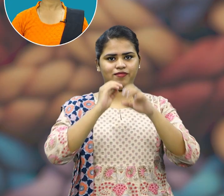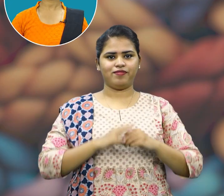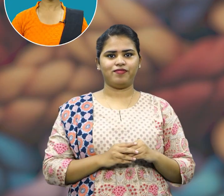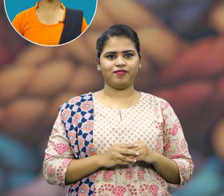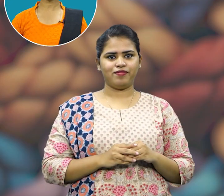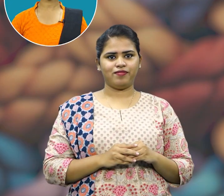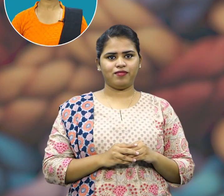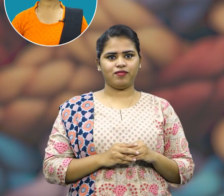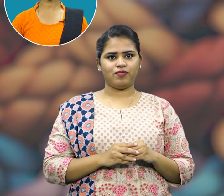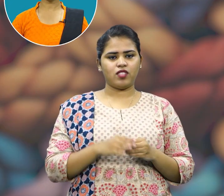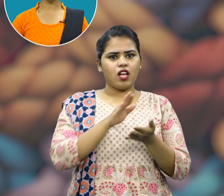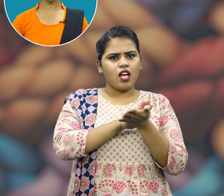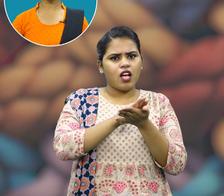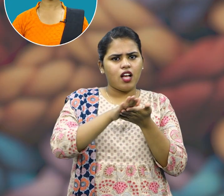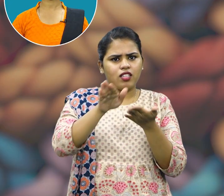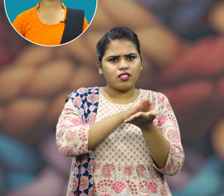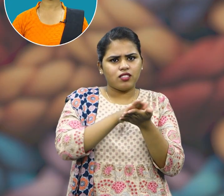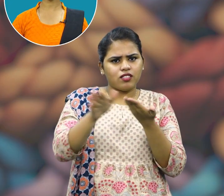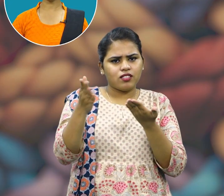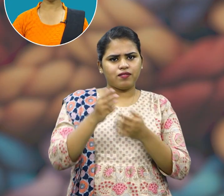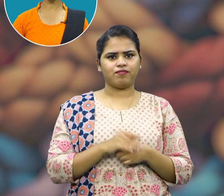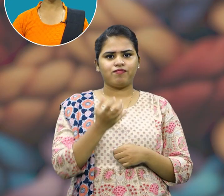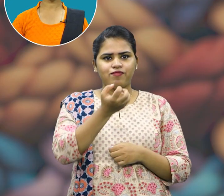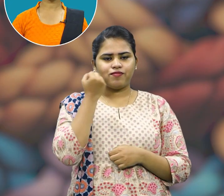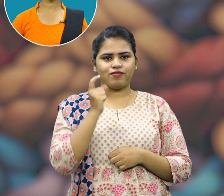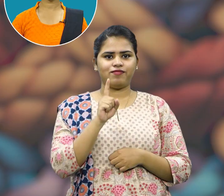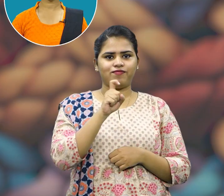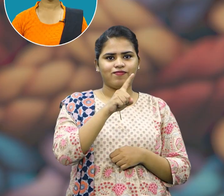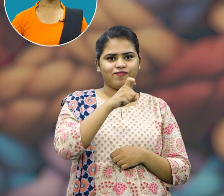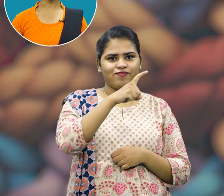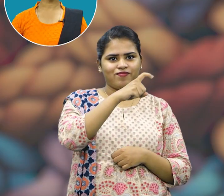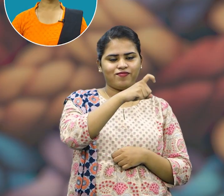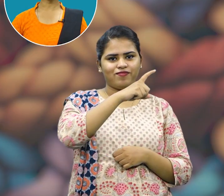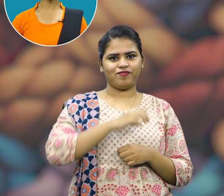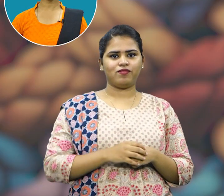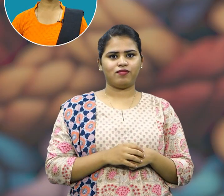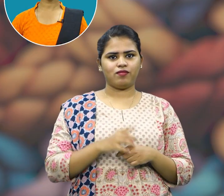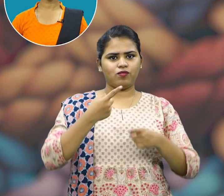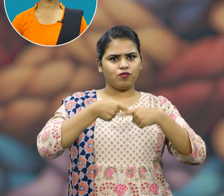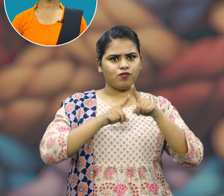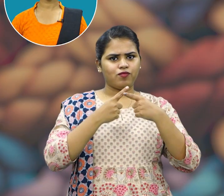whereas silk is obtained from the silkworm. And wool?